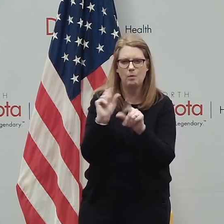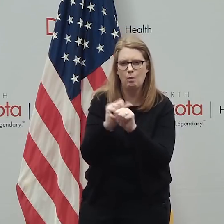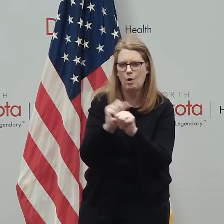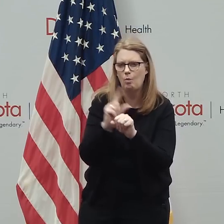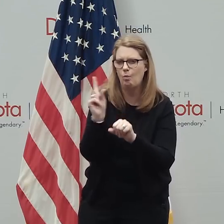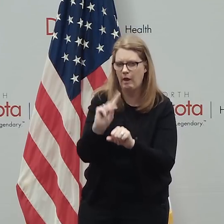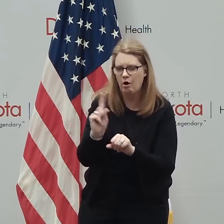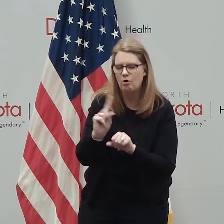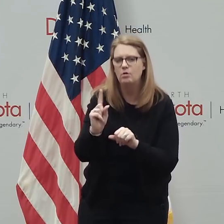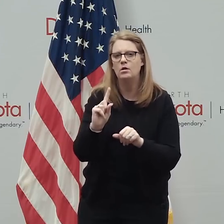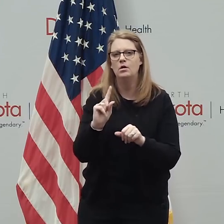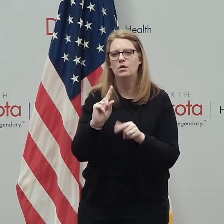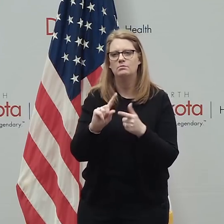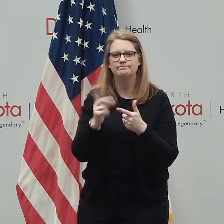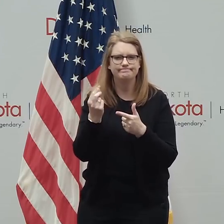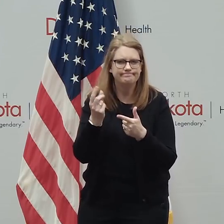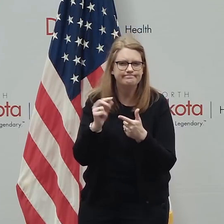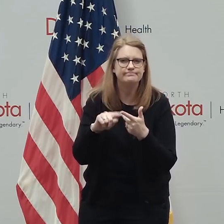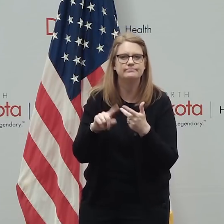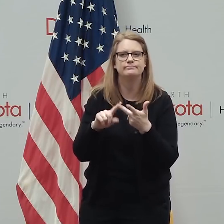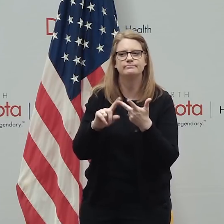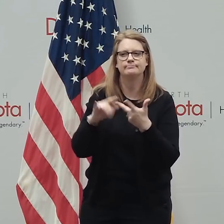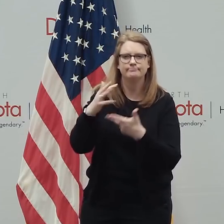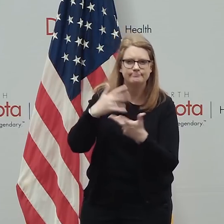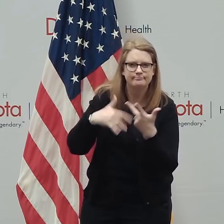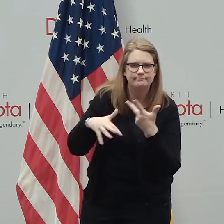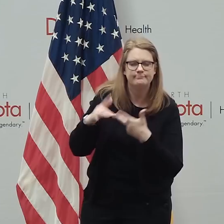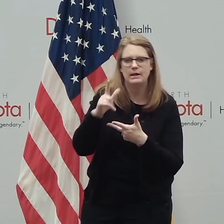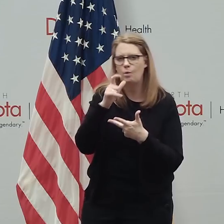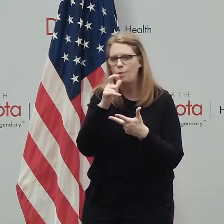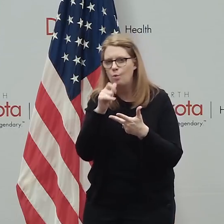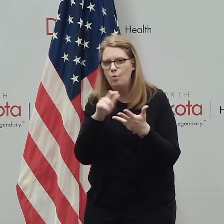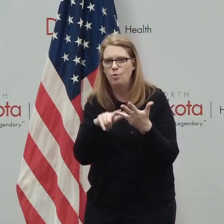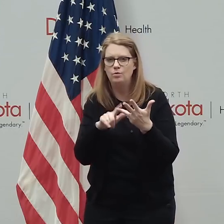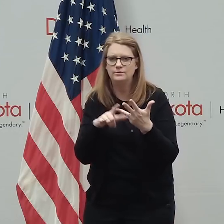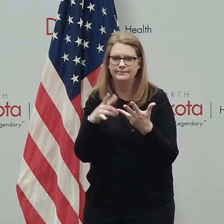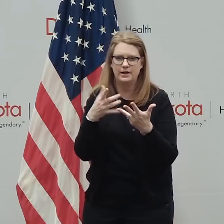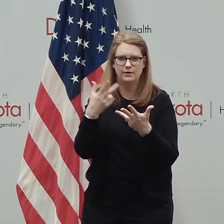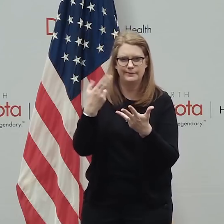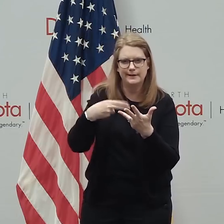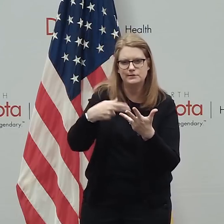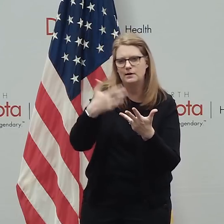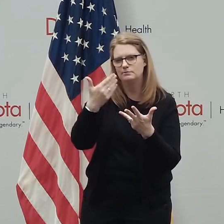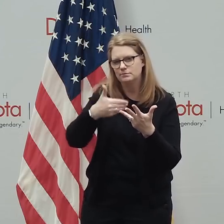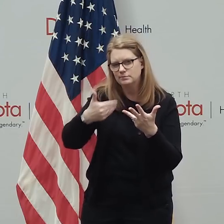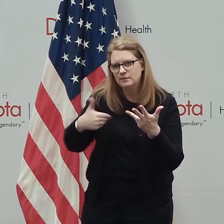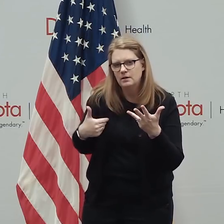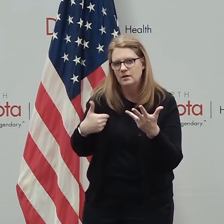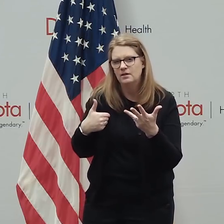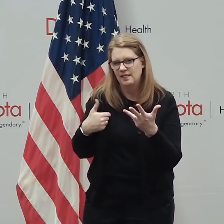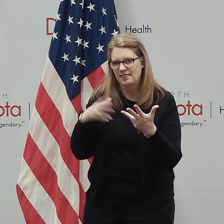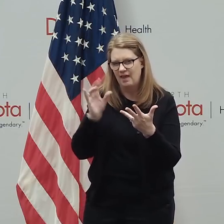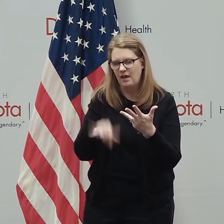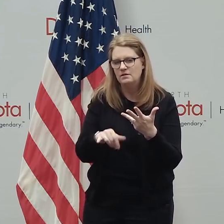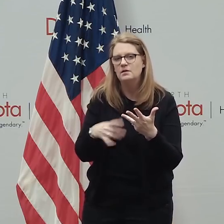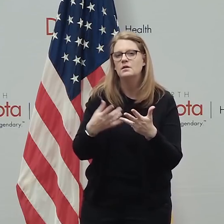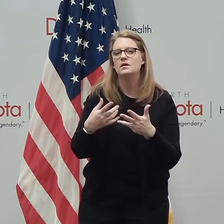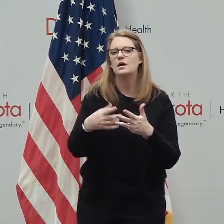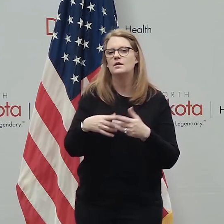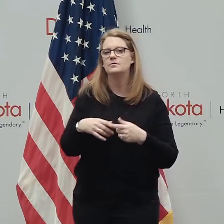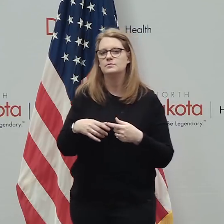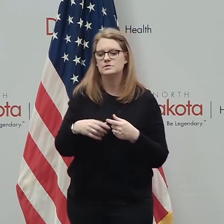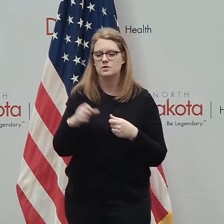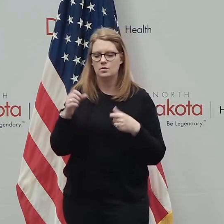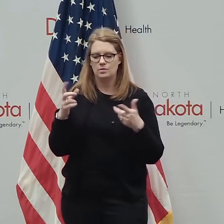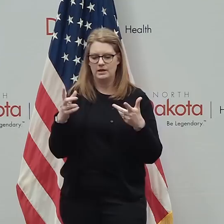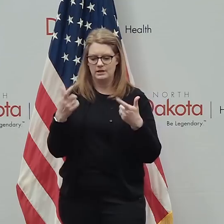and where people may have come in close contact with each other to make sure that as we're doing our testing, we can really connect